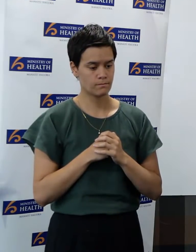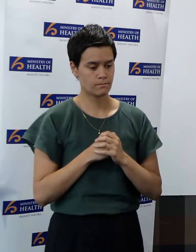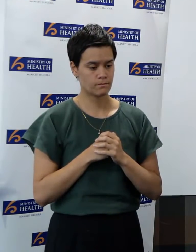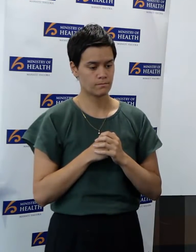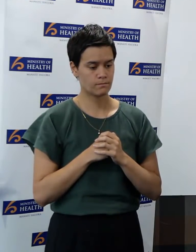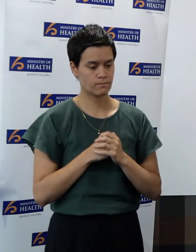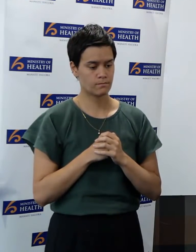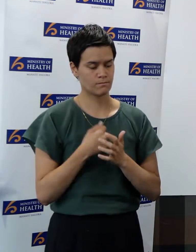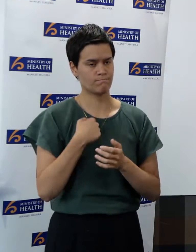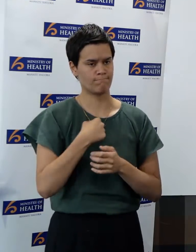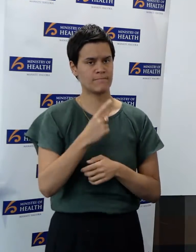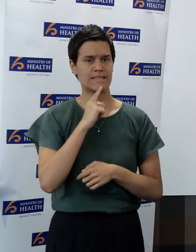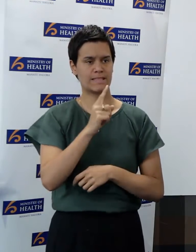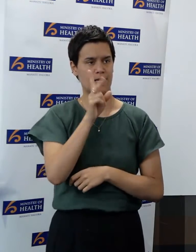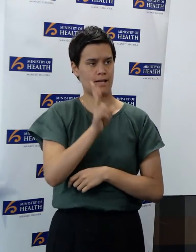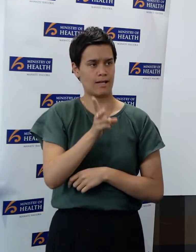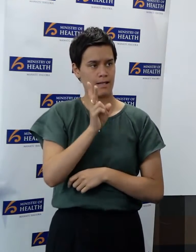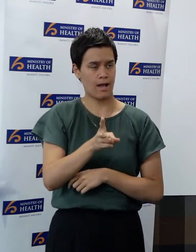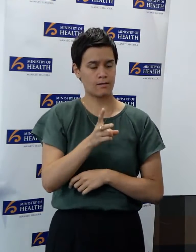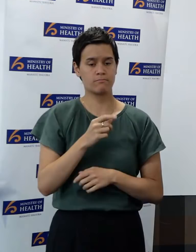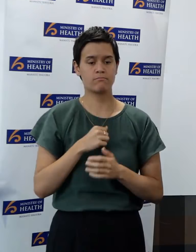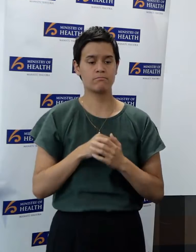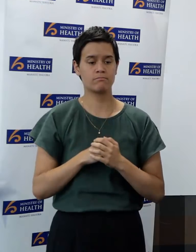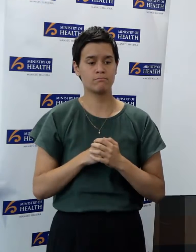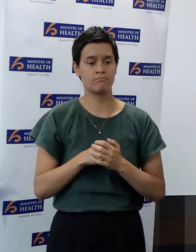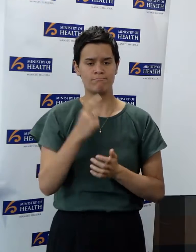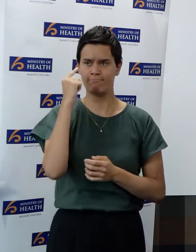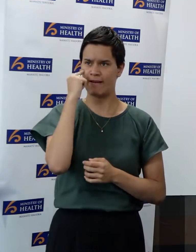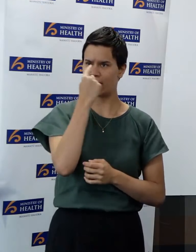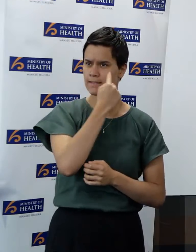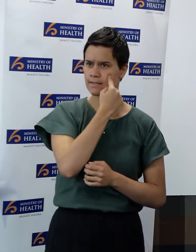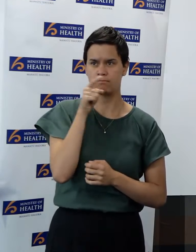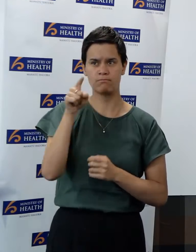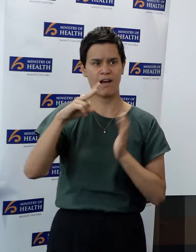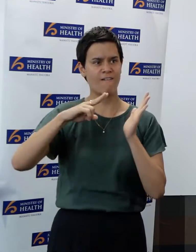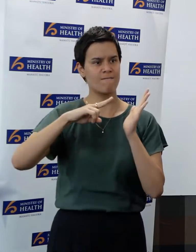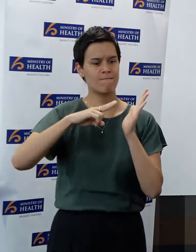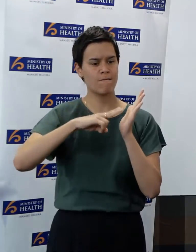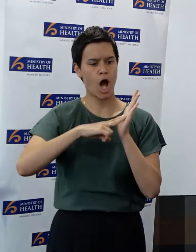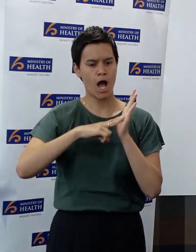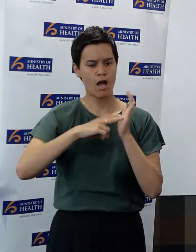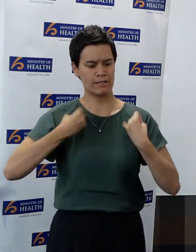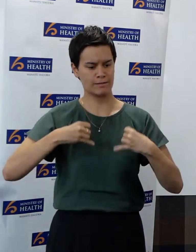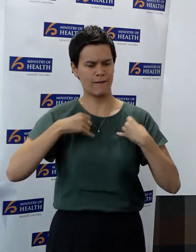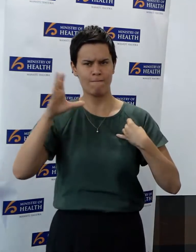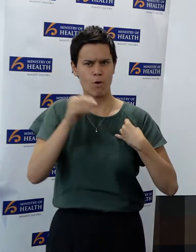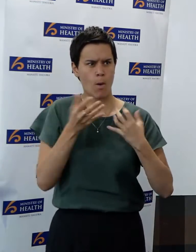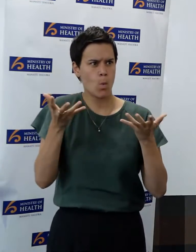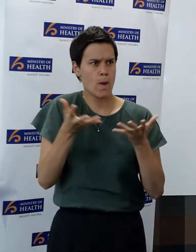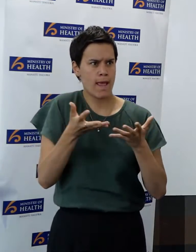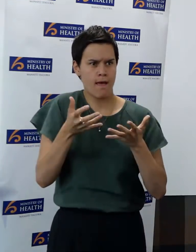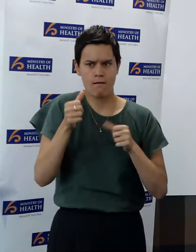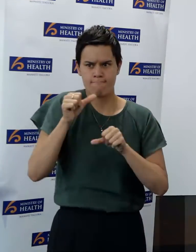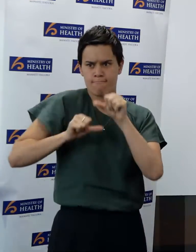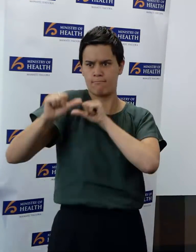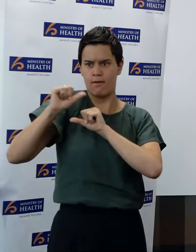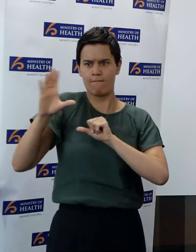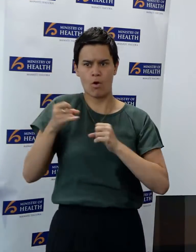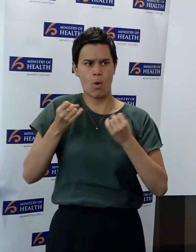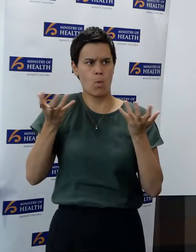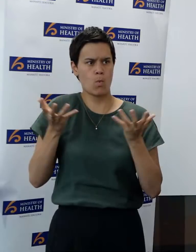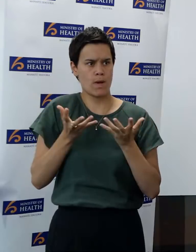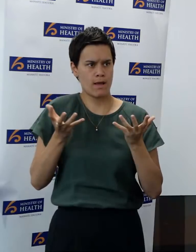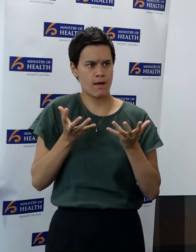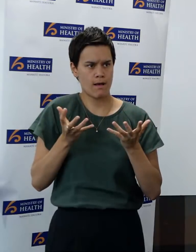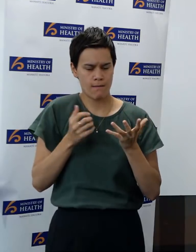the evidence that is emerging about the epidemiology of this virus is confirming the initial assessments.